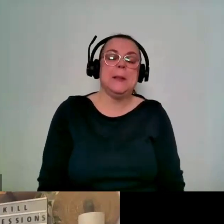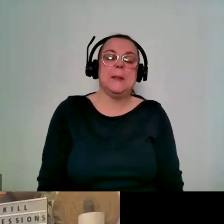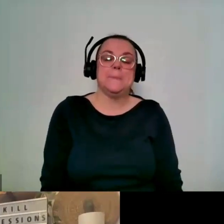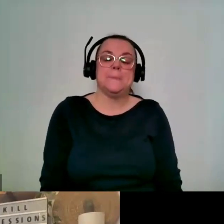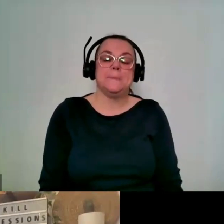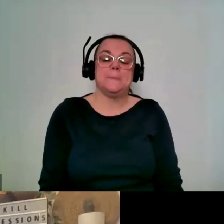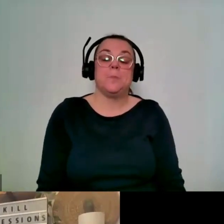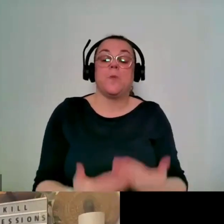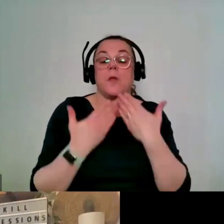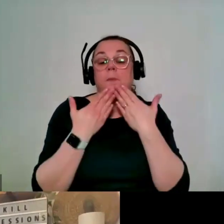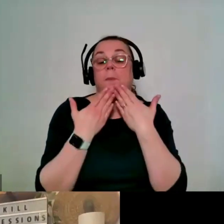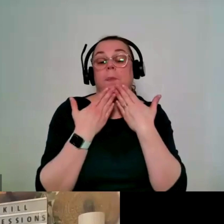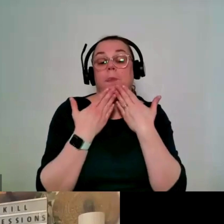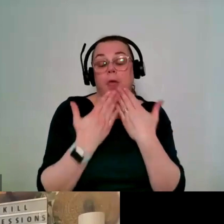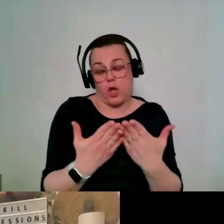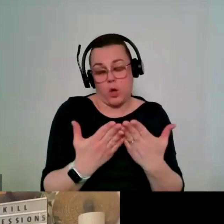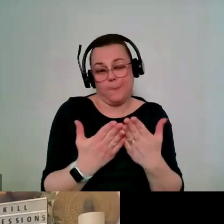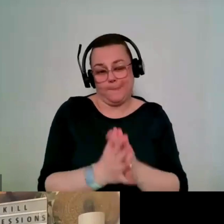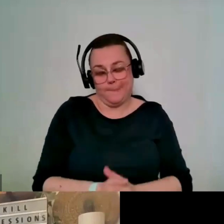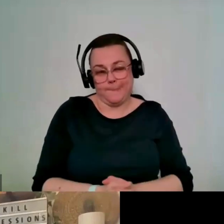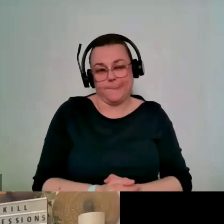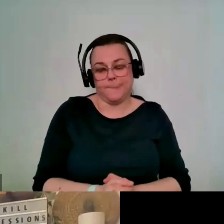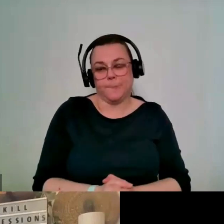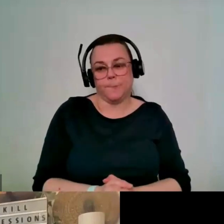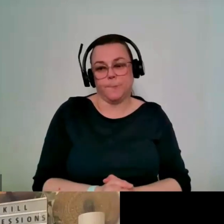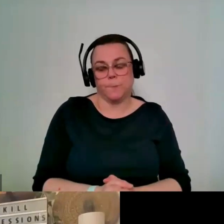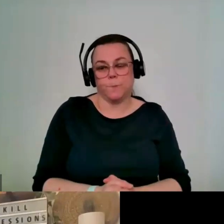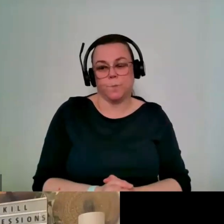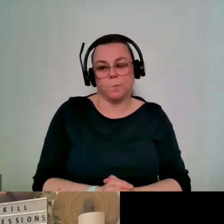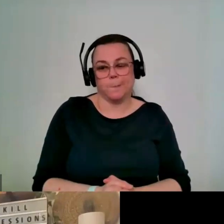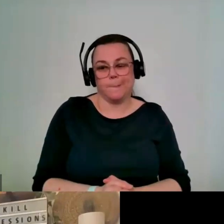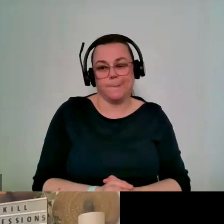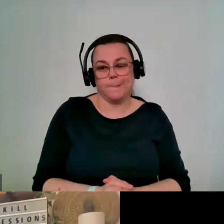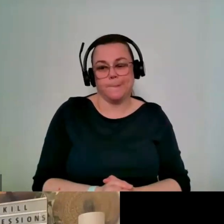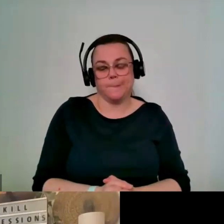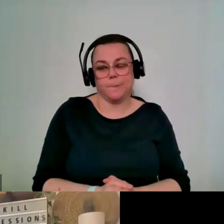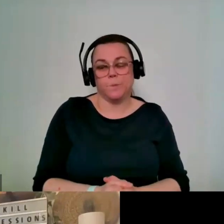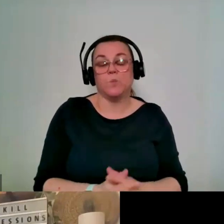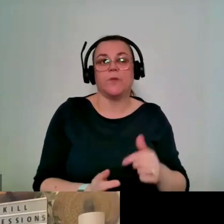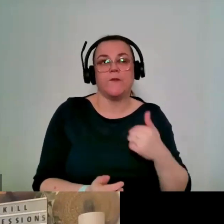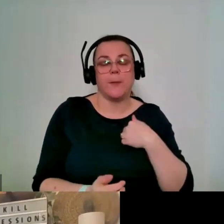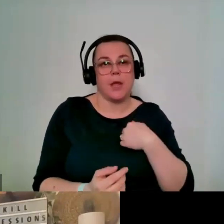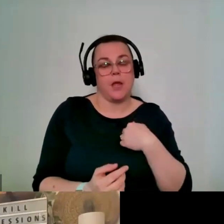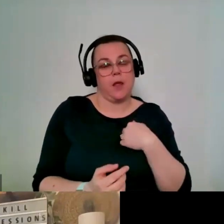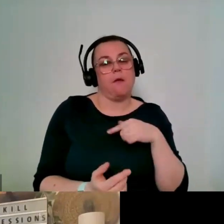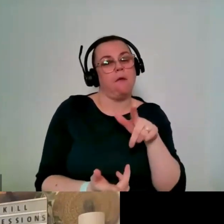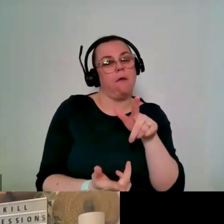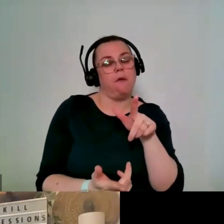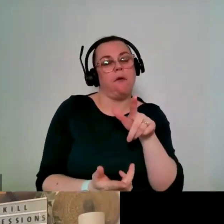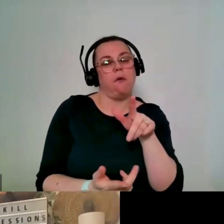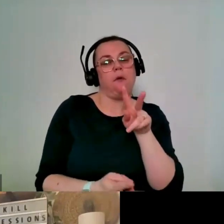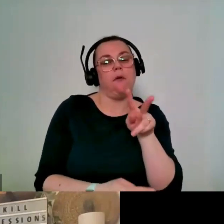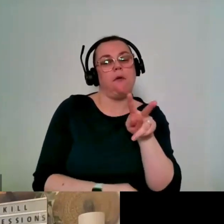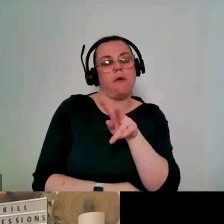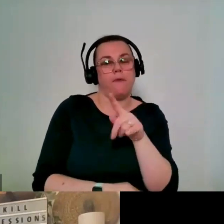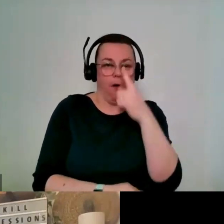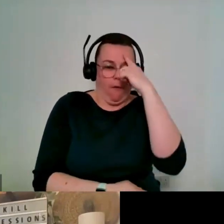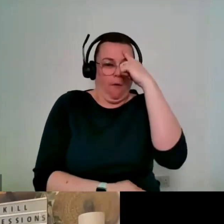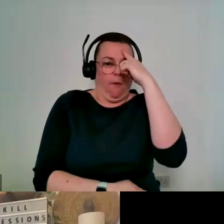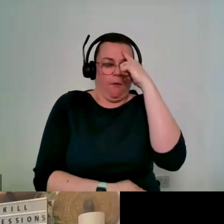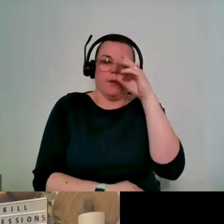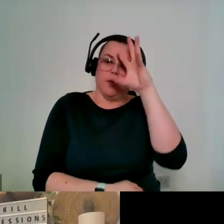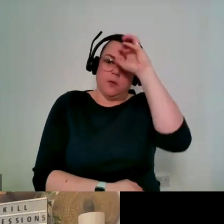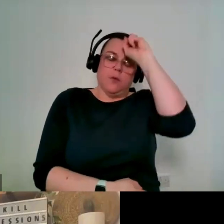Thank you so much for that. I think for me, there was a real, like the biggest takeaway or like the epiphany for me was